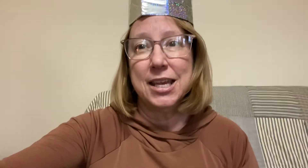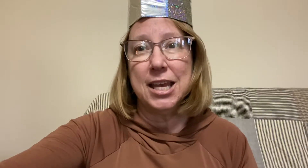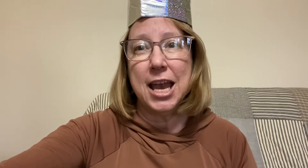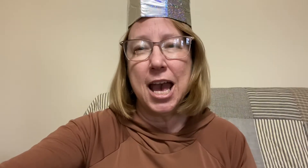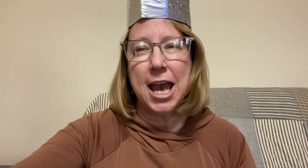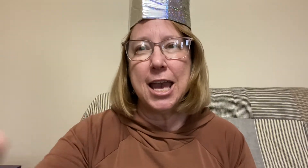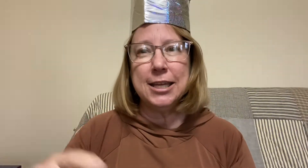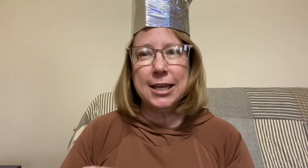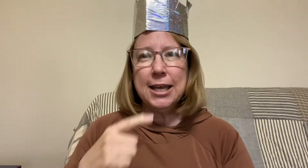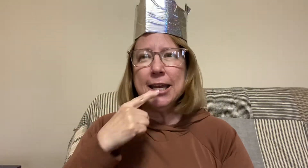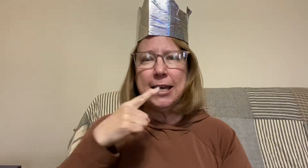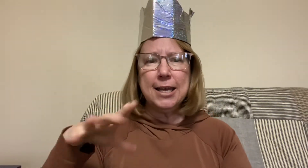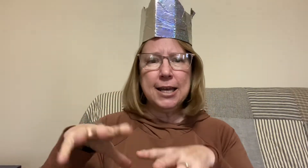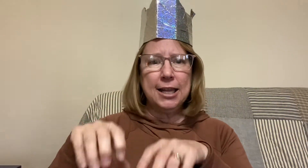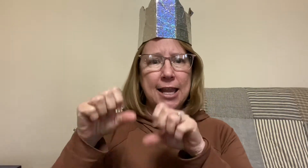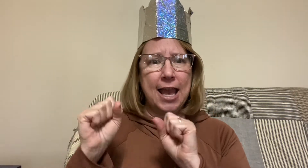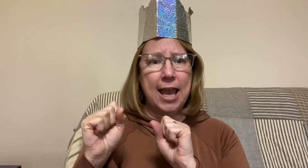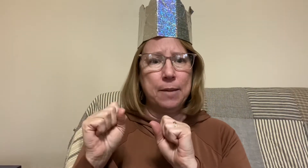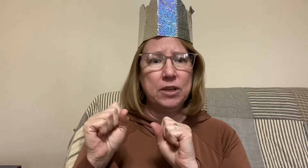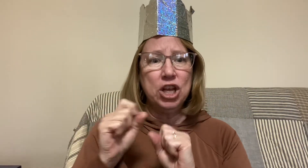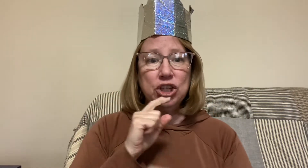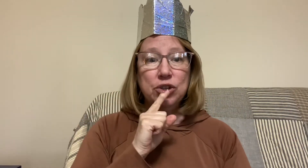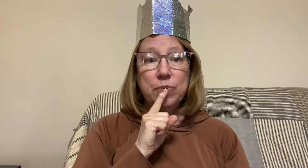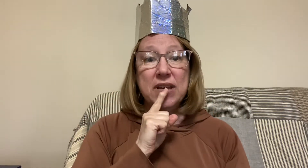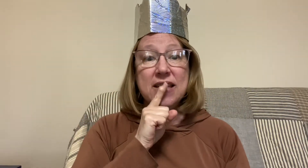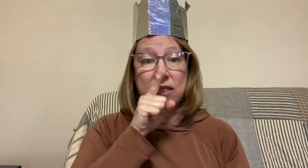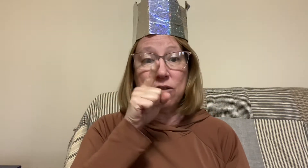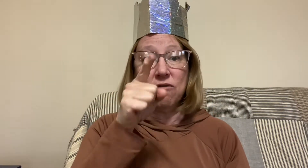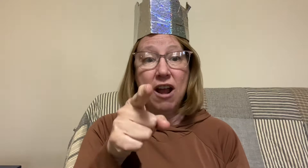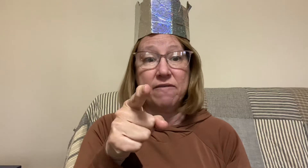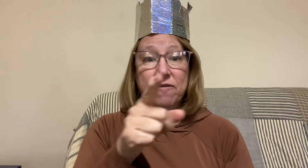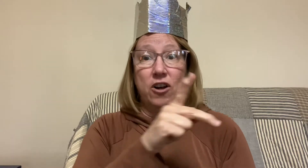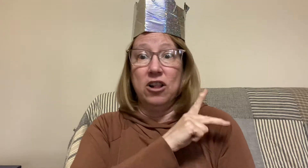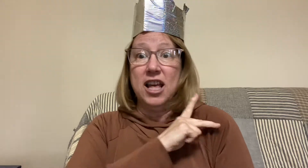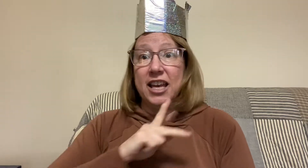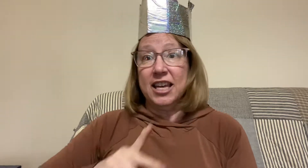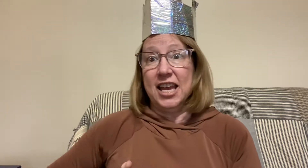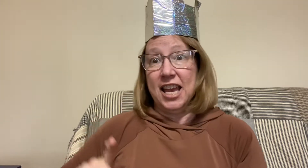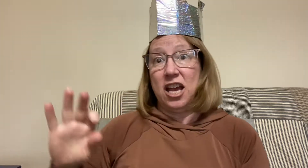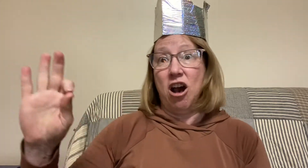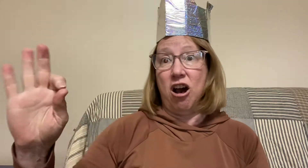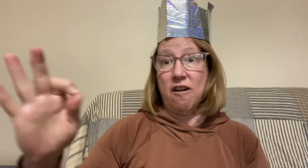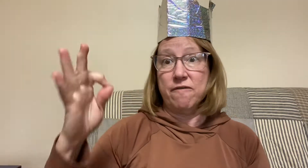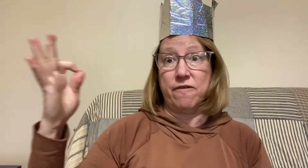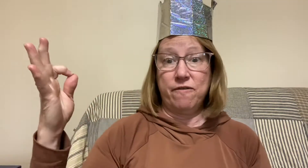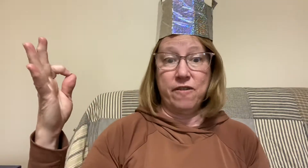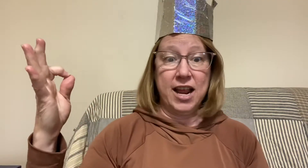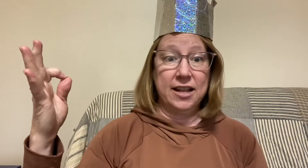Yeah, and he claimed to be the rightful king of France.